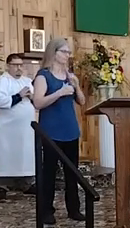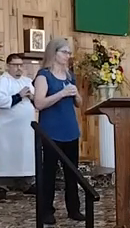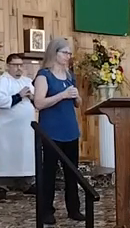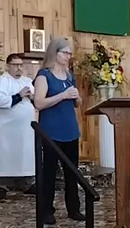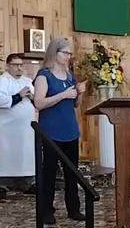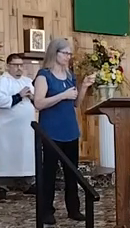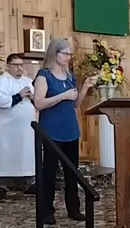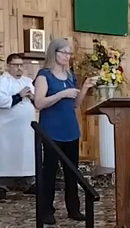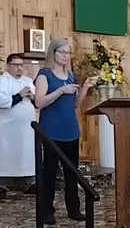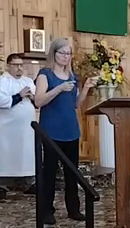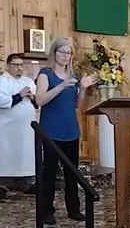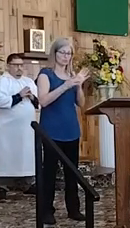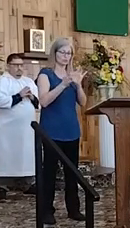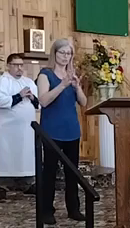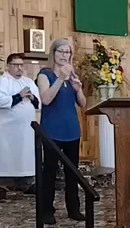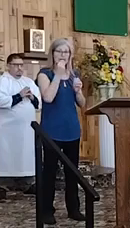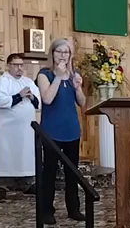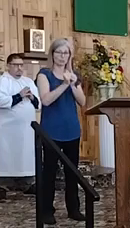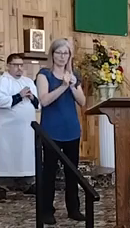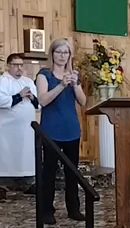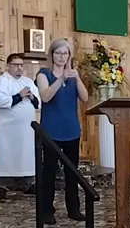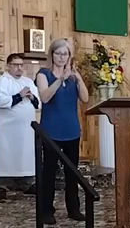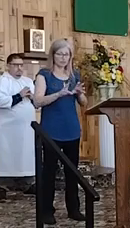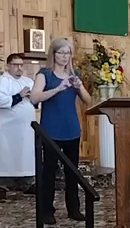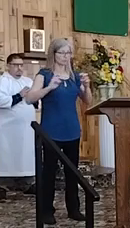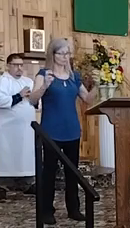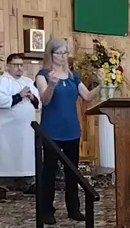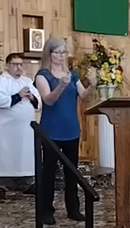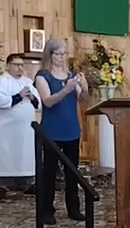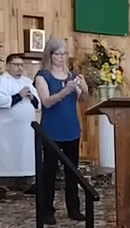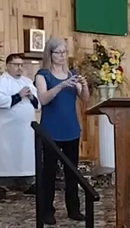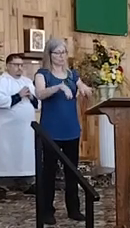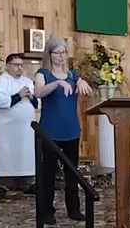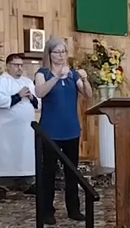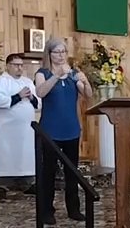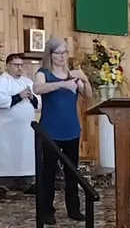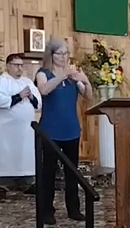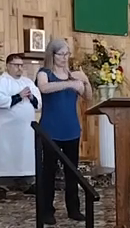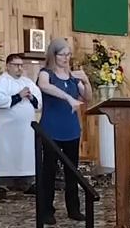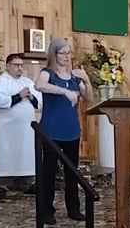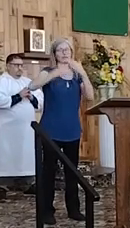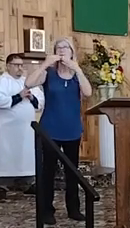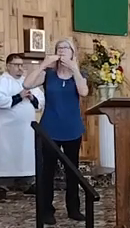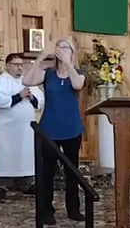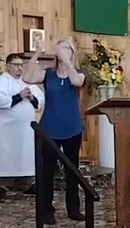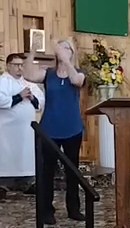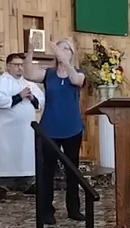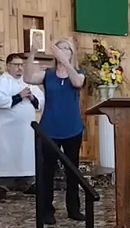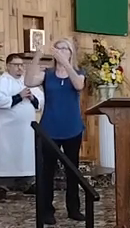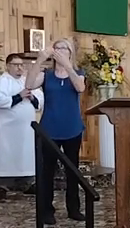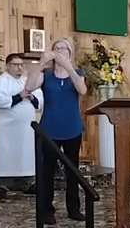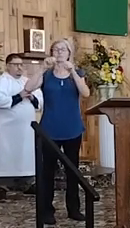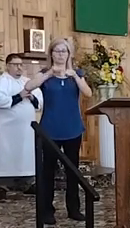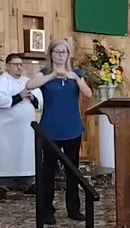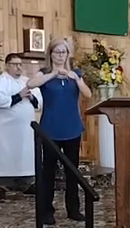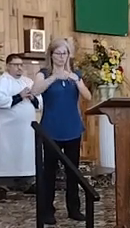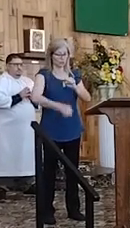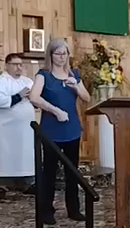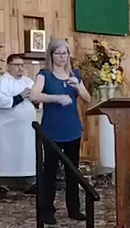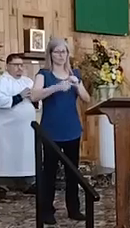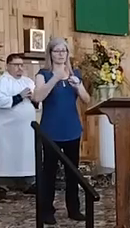As he ate with them, he took bread, and giving you thanks, he said the blessing, broke the